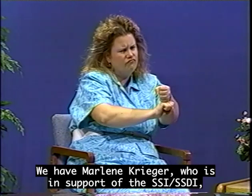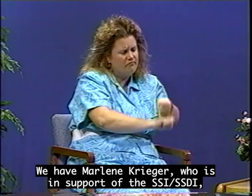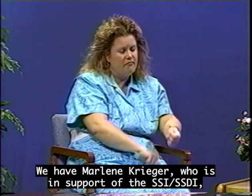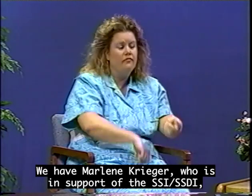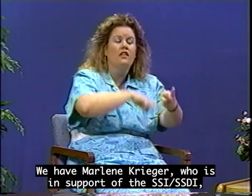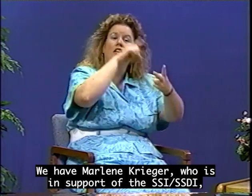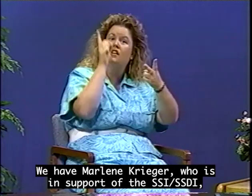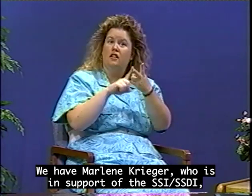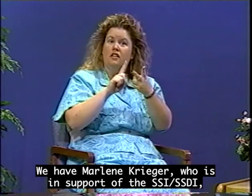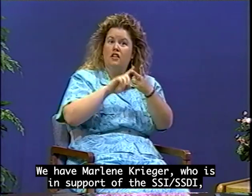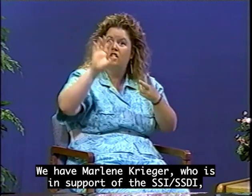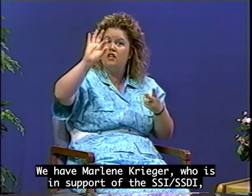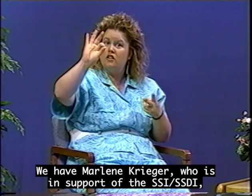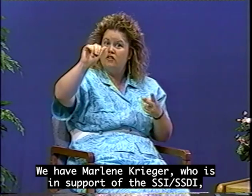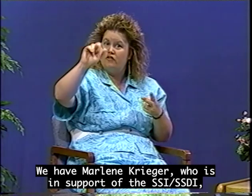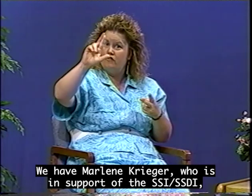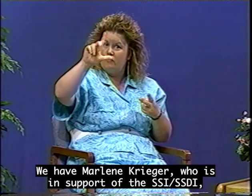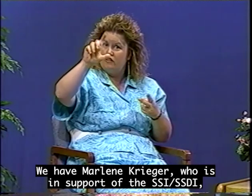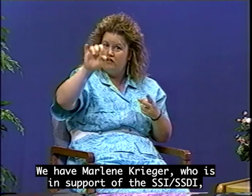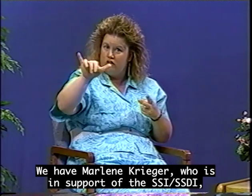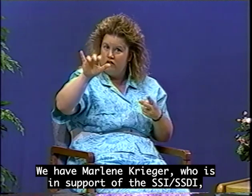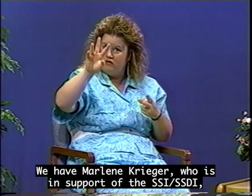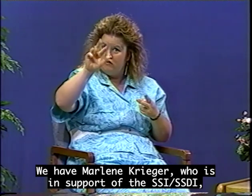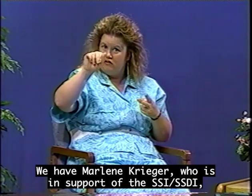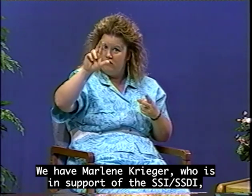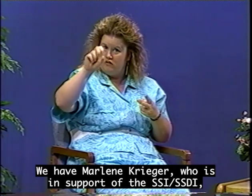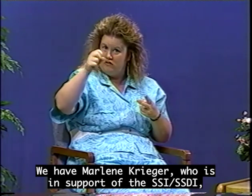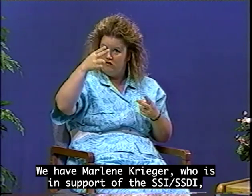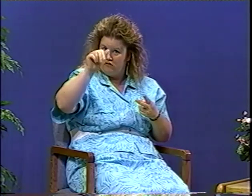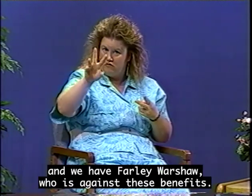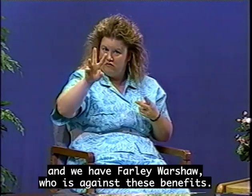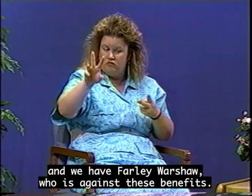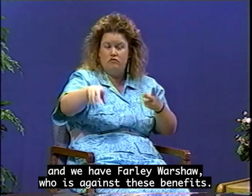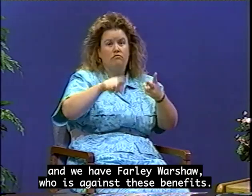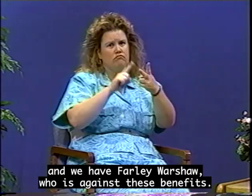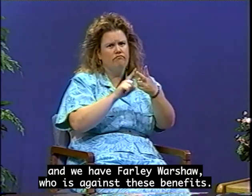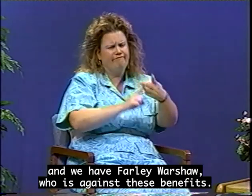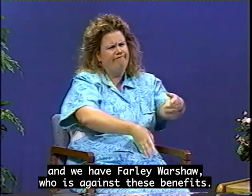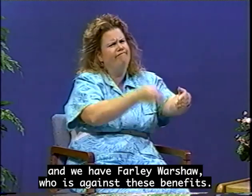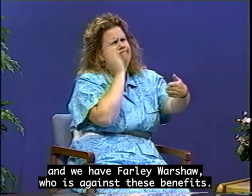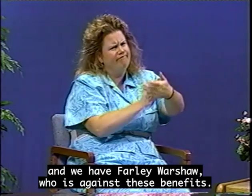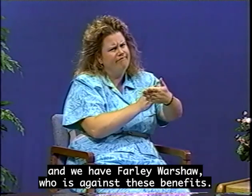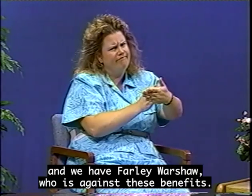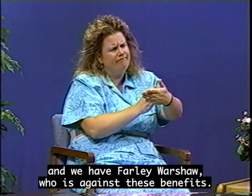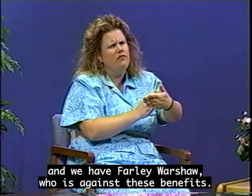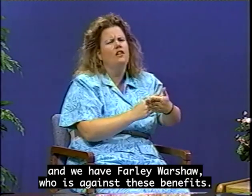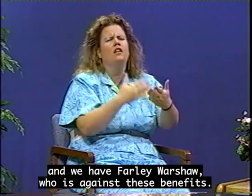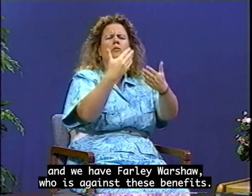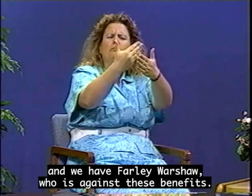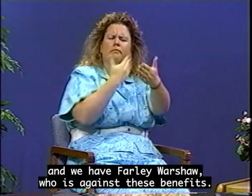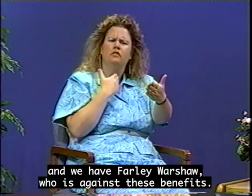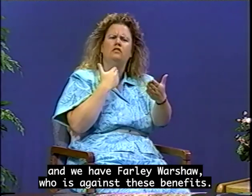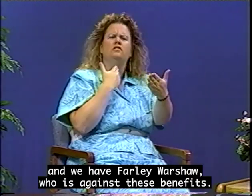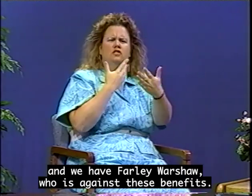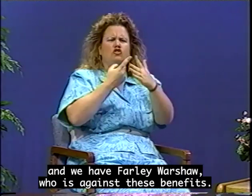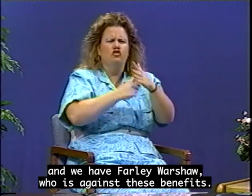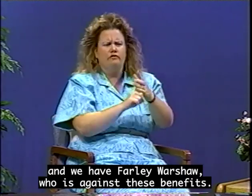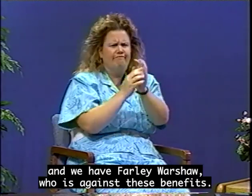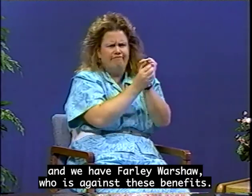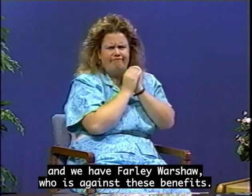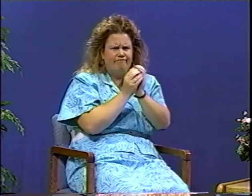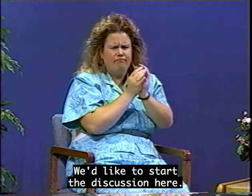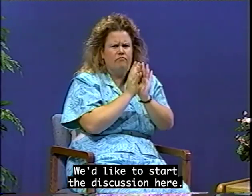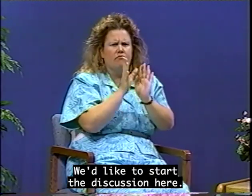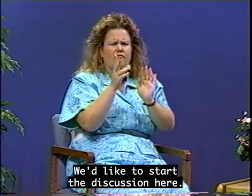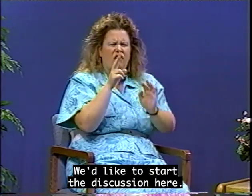who is in support of the SSI SSDI, and we have Farley Warshaw, who is against these